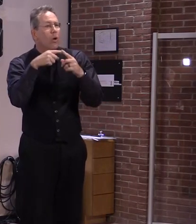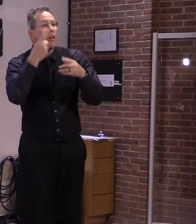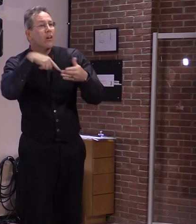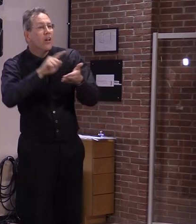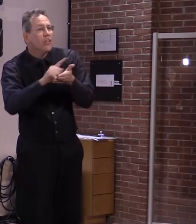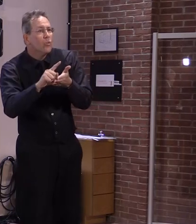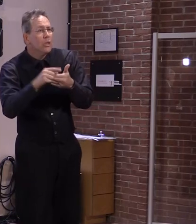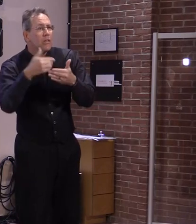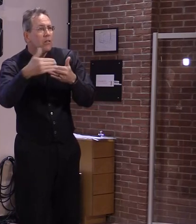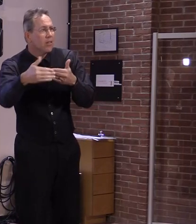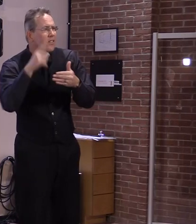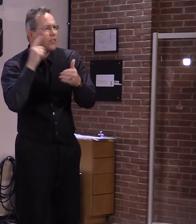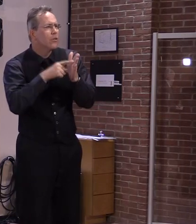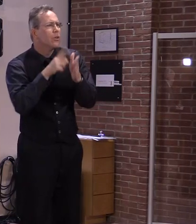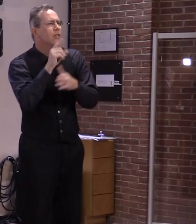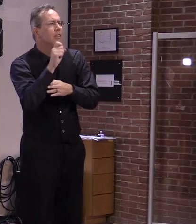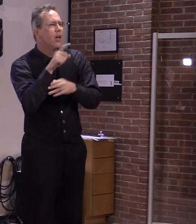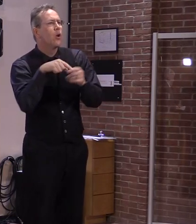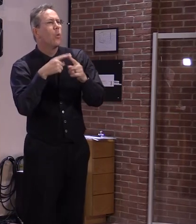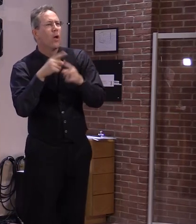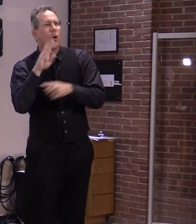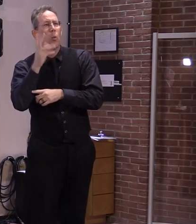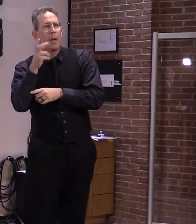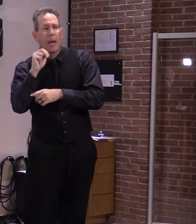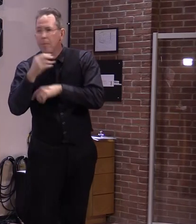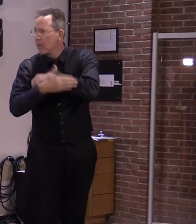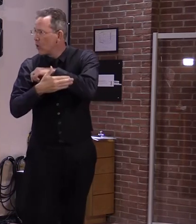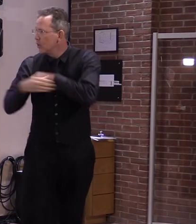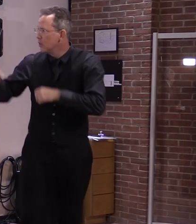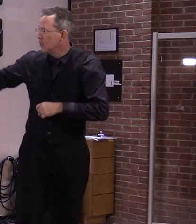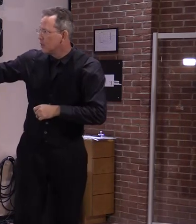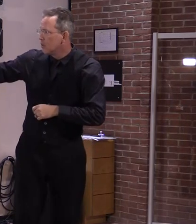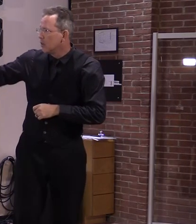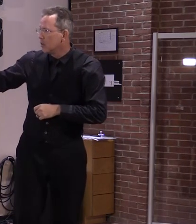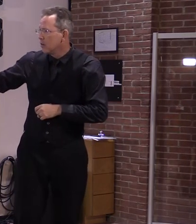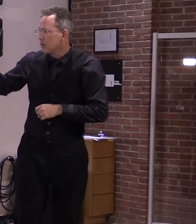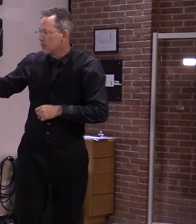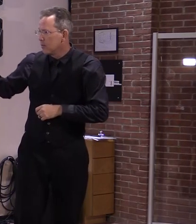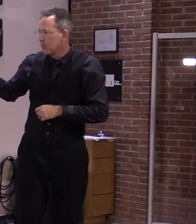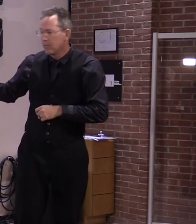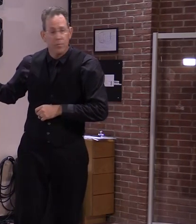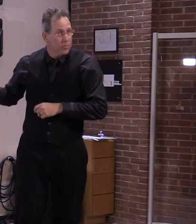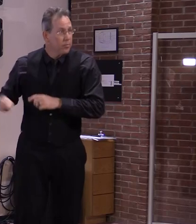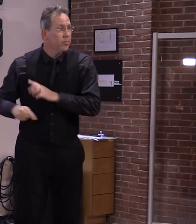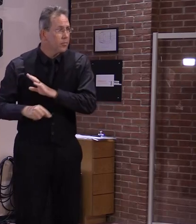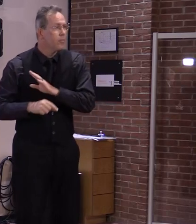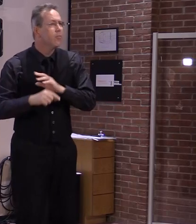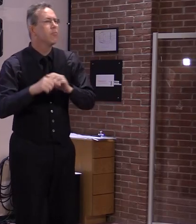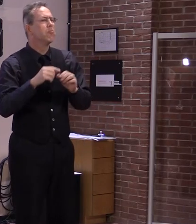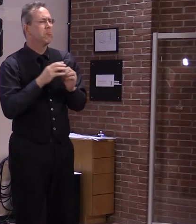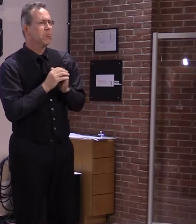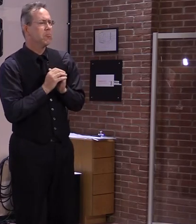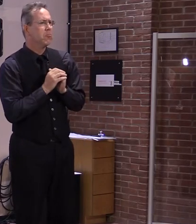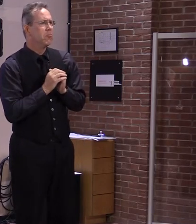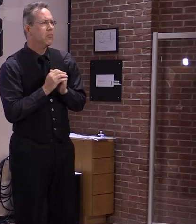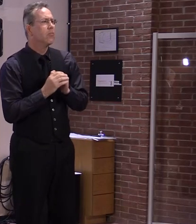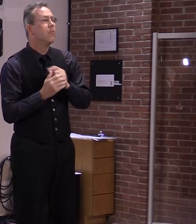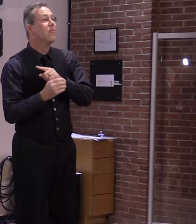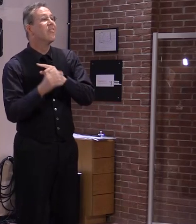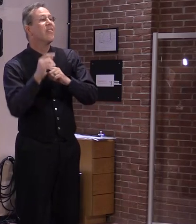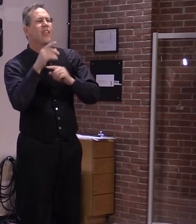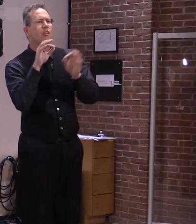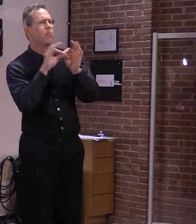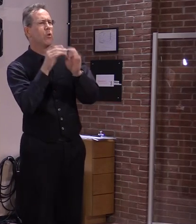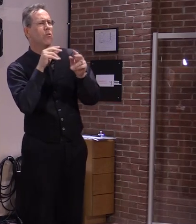As you can see, on May 17th, we will be at the Windham Town Hall. On the 18th, the Wynn Hall Fire